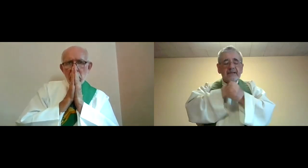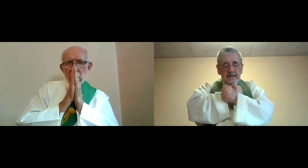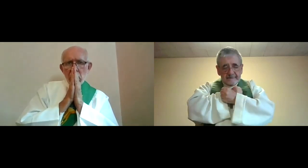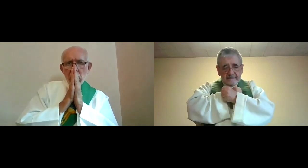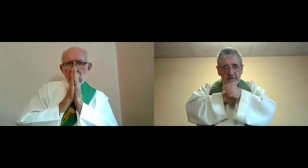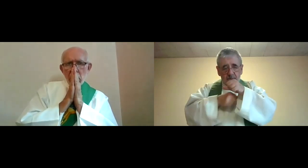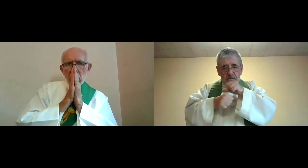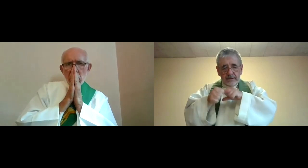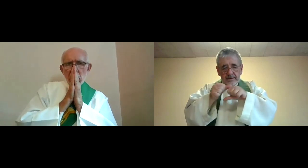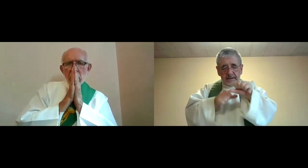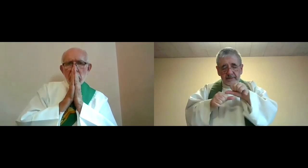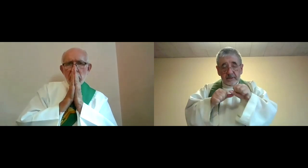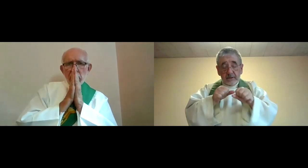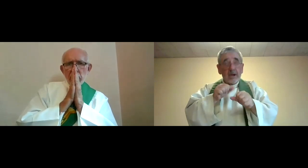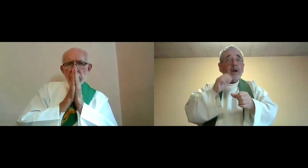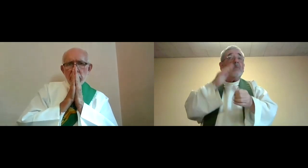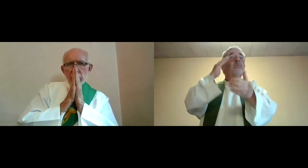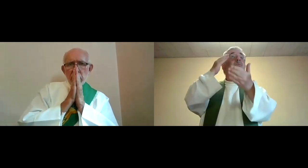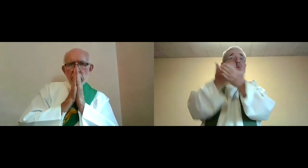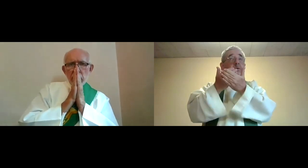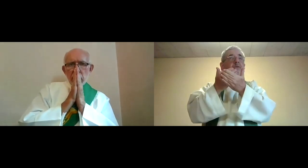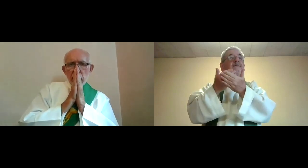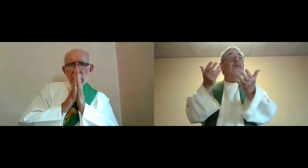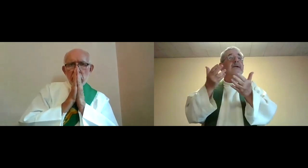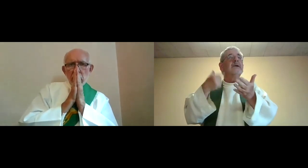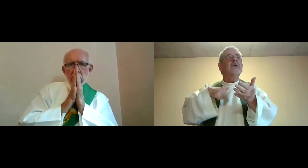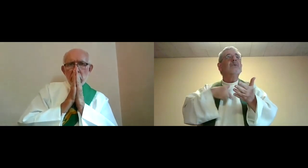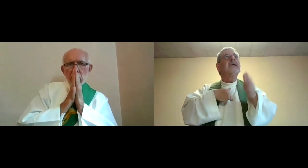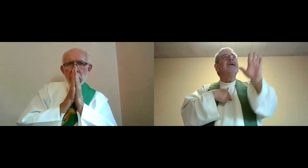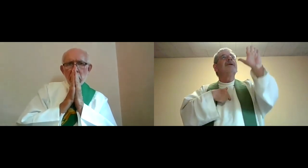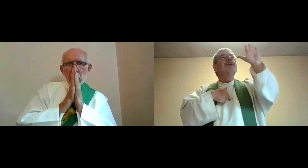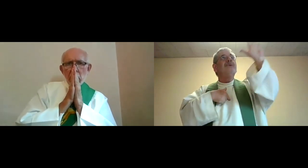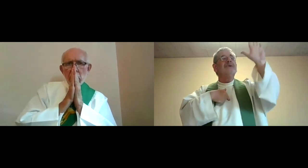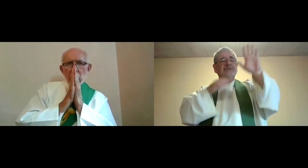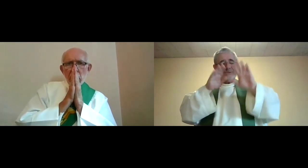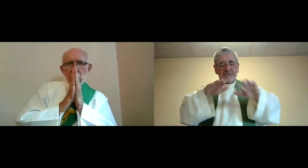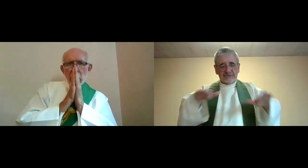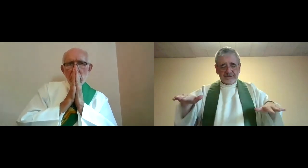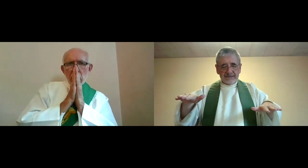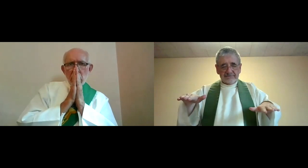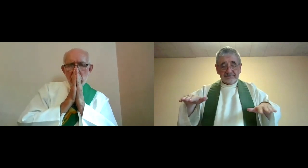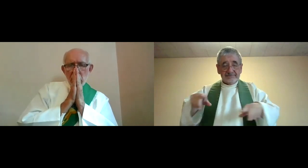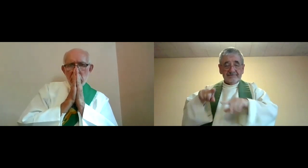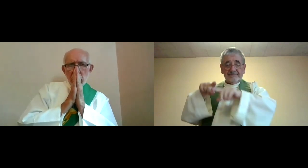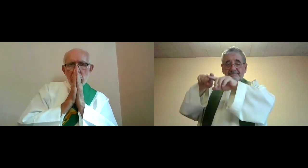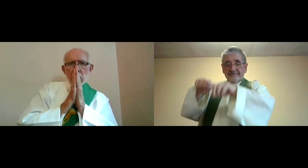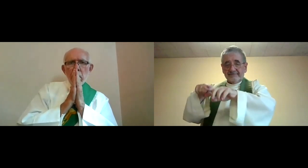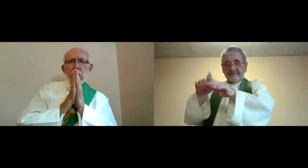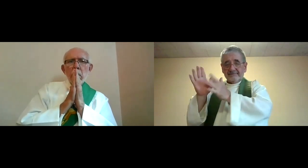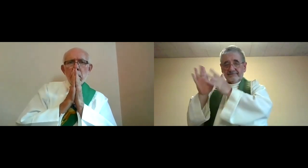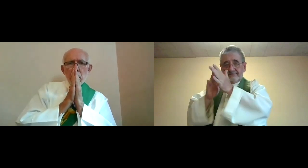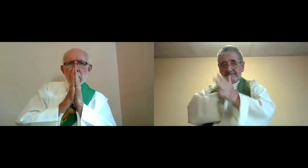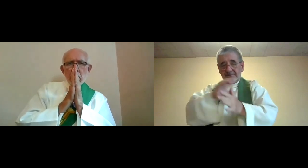similarly cherish and love one another in recognition that we are all your children.